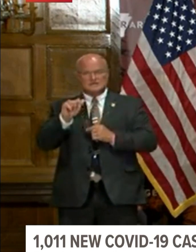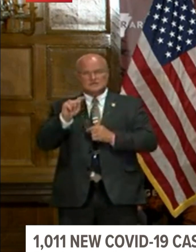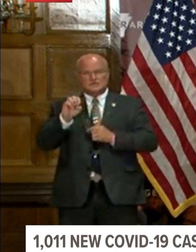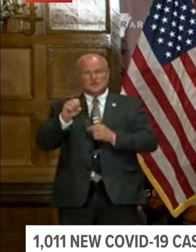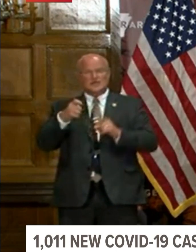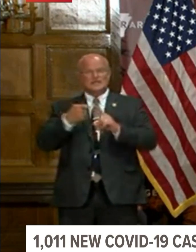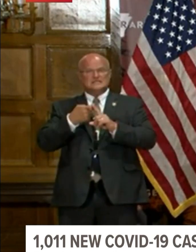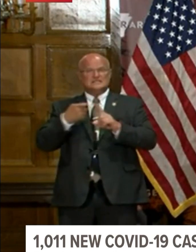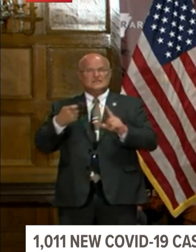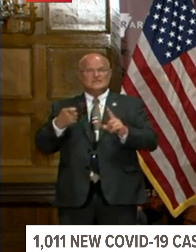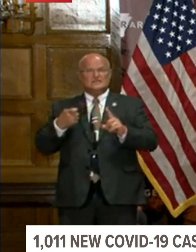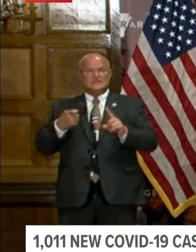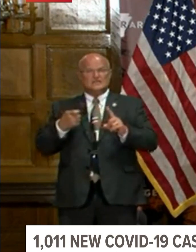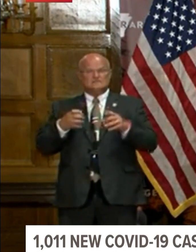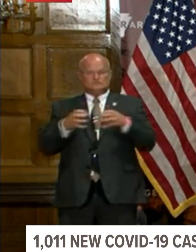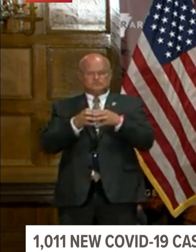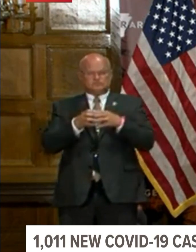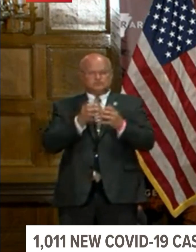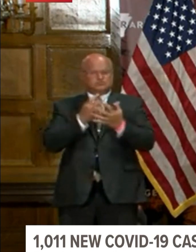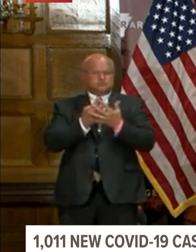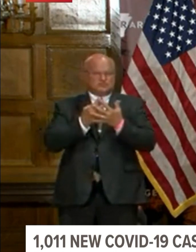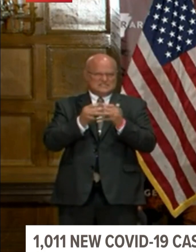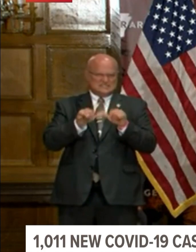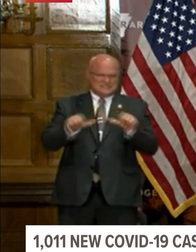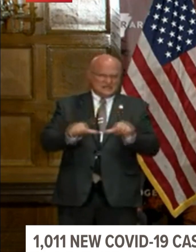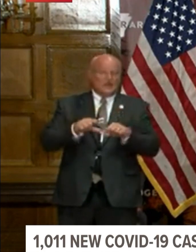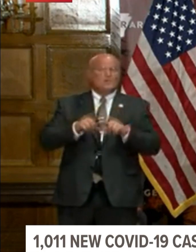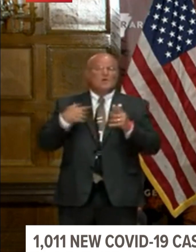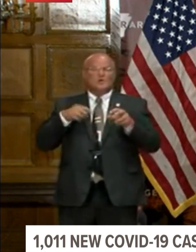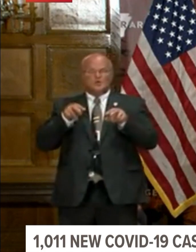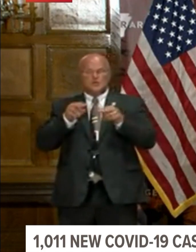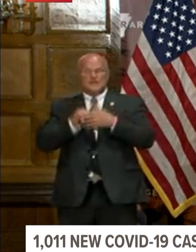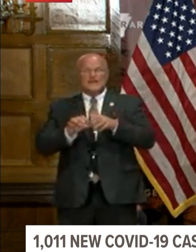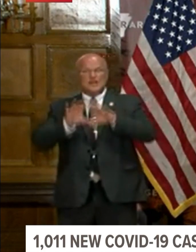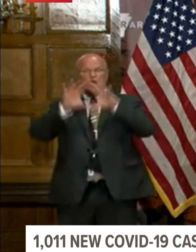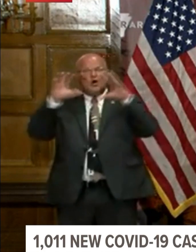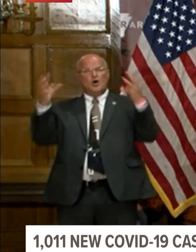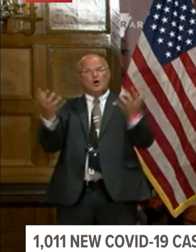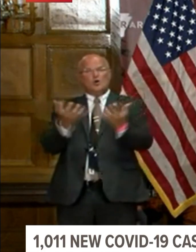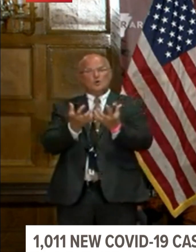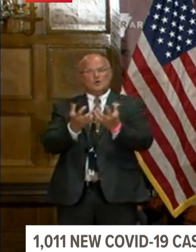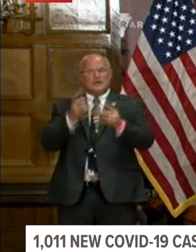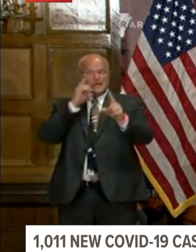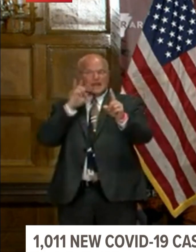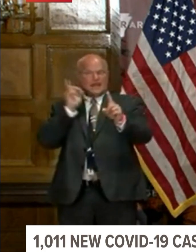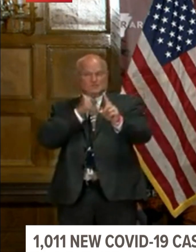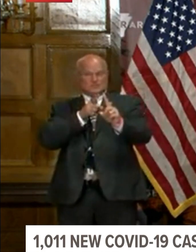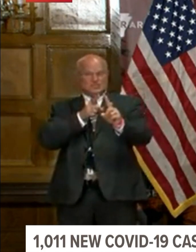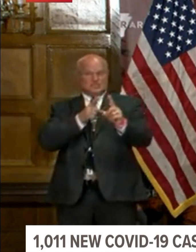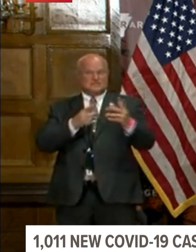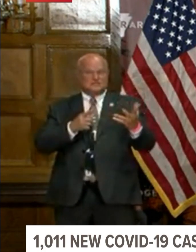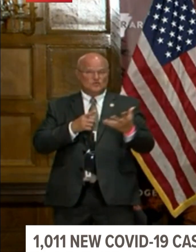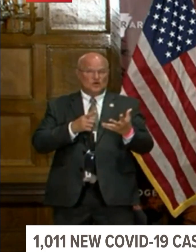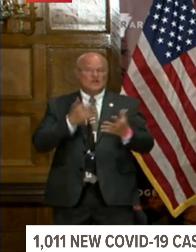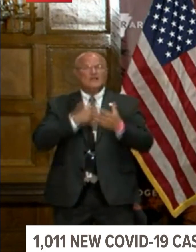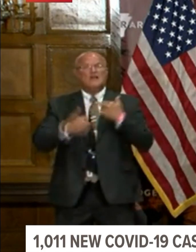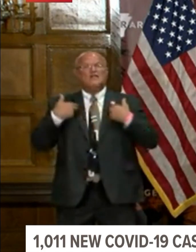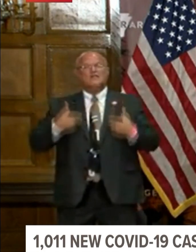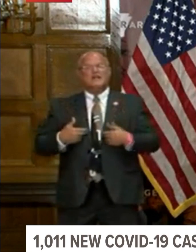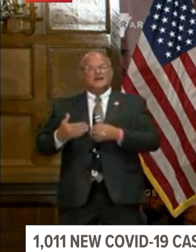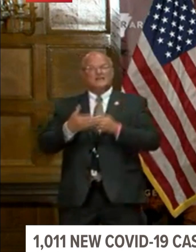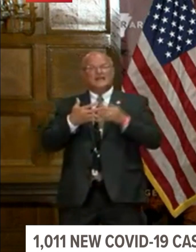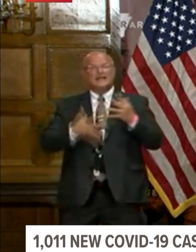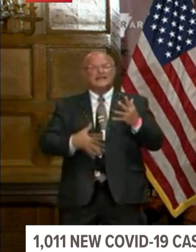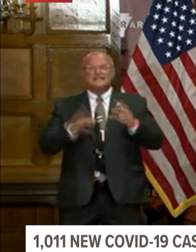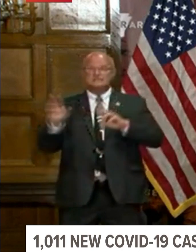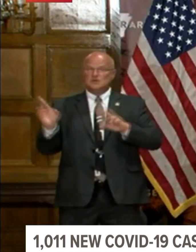come from congregate facilities. But we want to look at that whole, and our objective is, under health